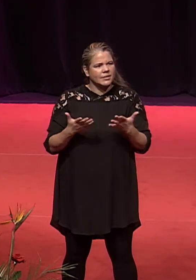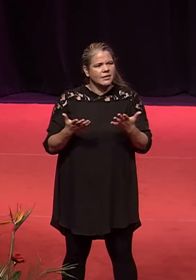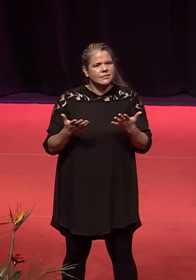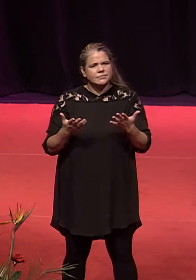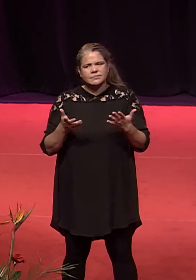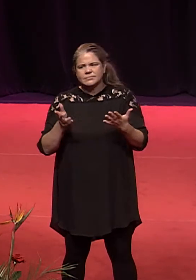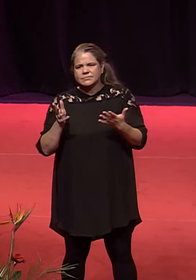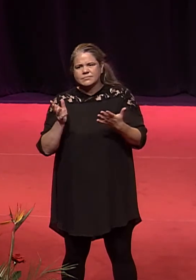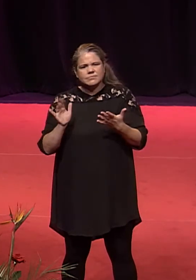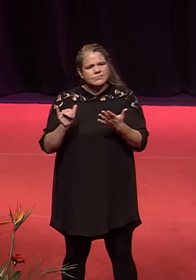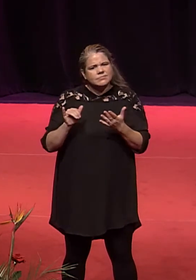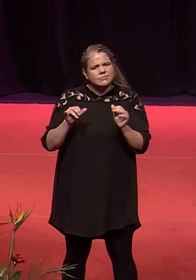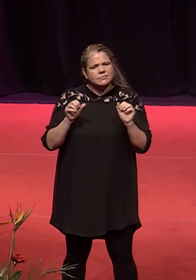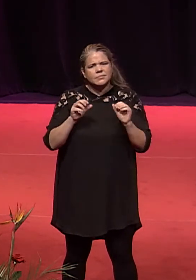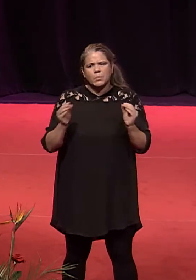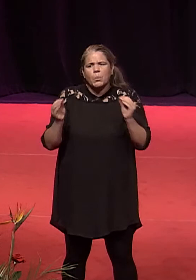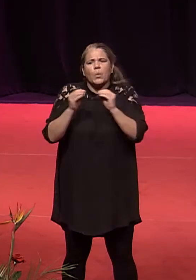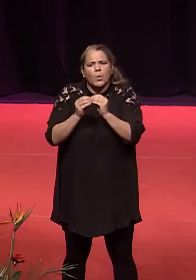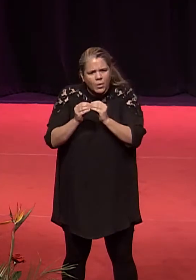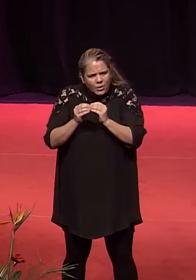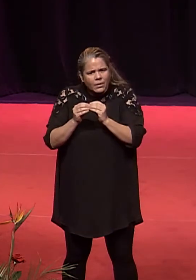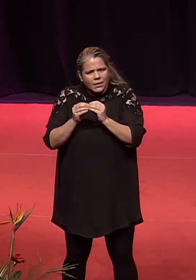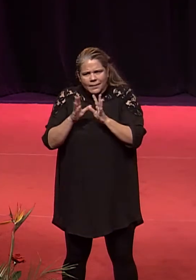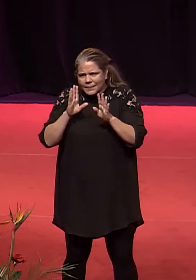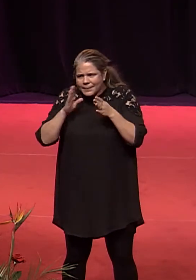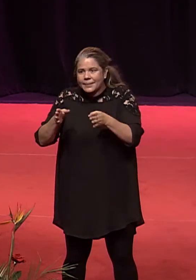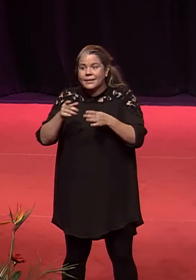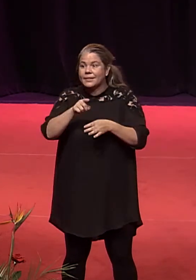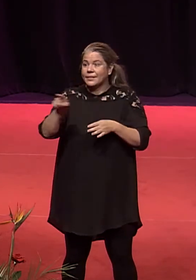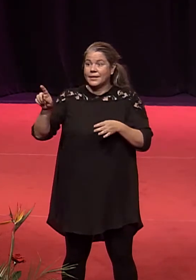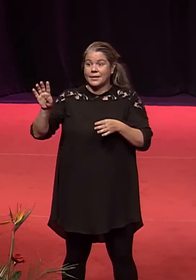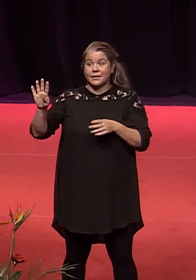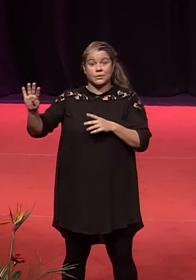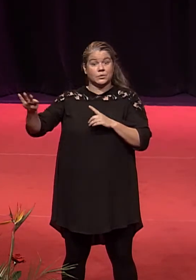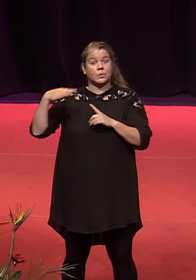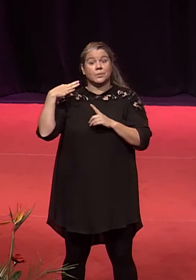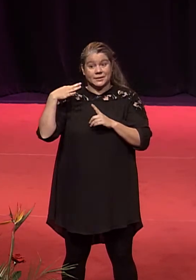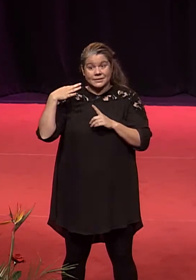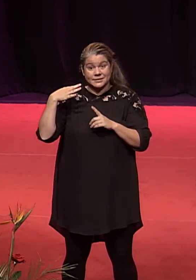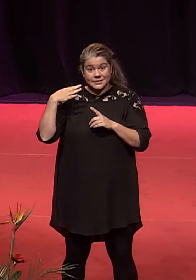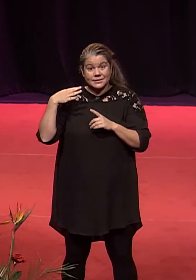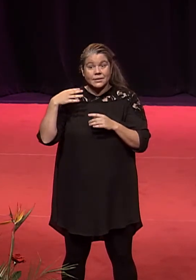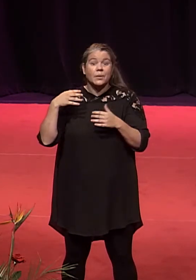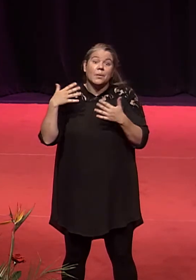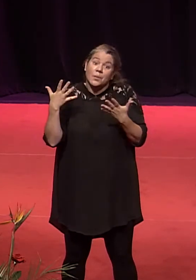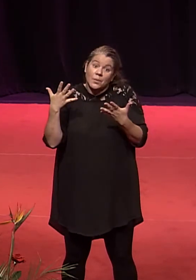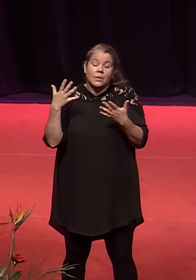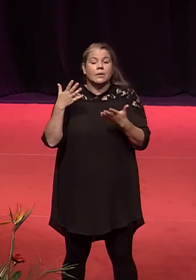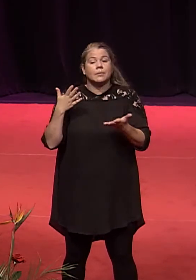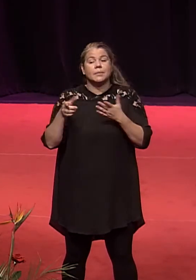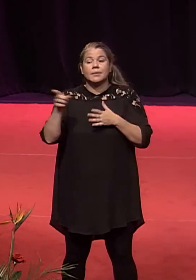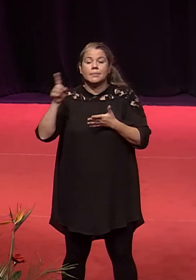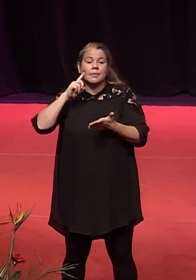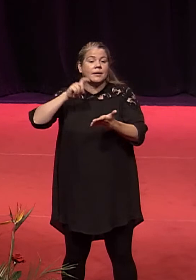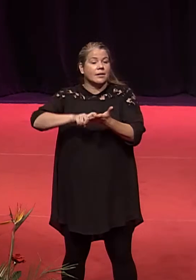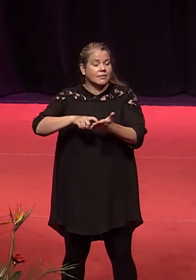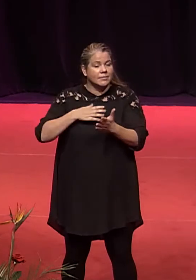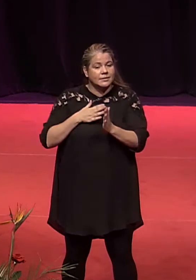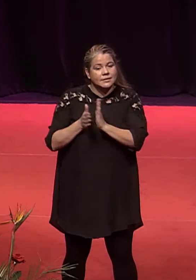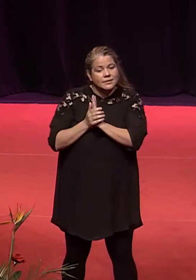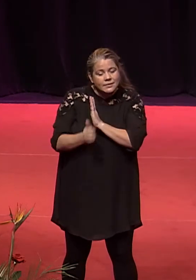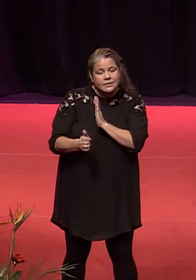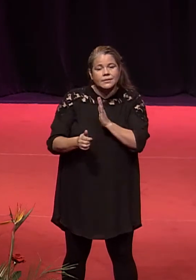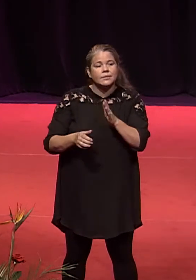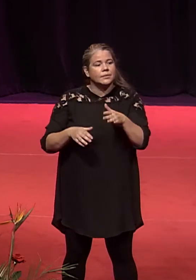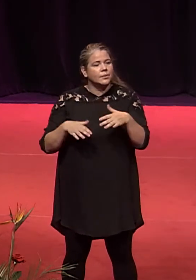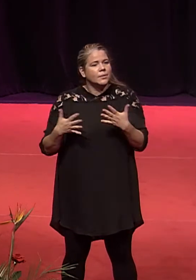extra effort that will not only make people notice you or better appreciate the talents or